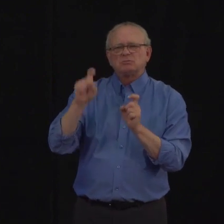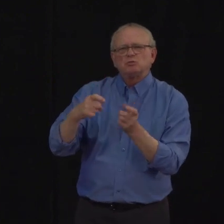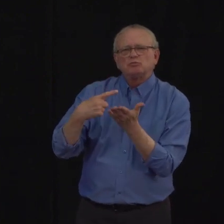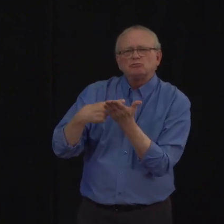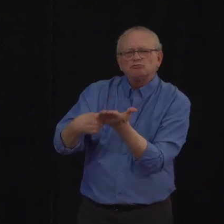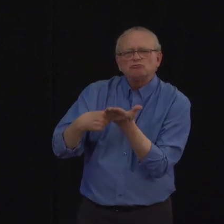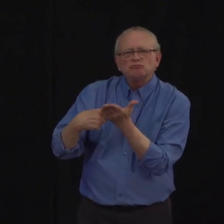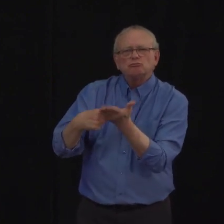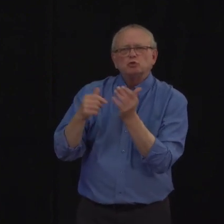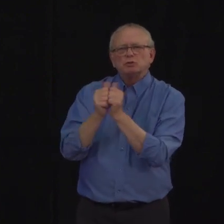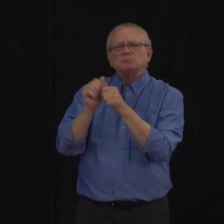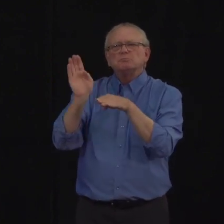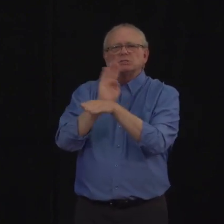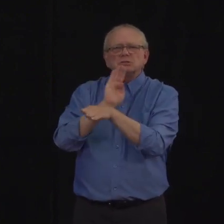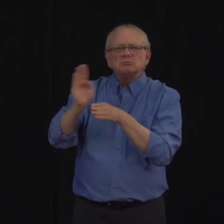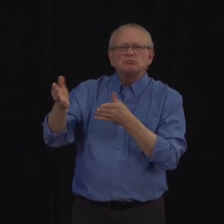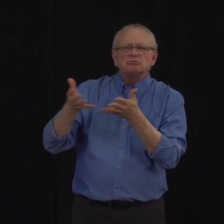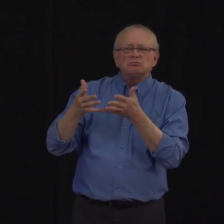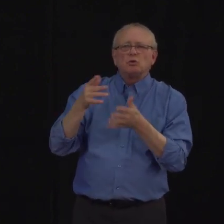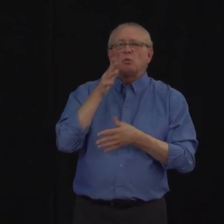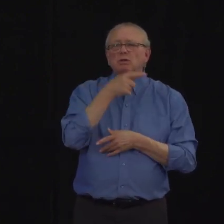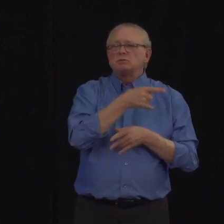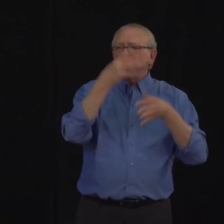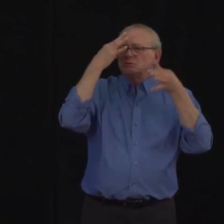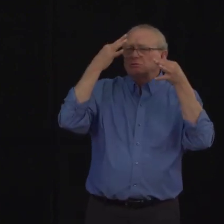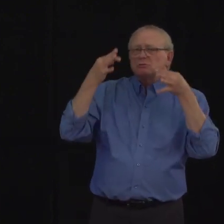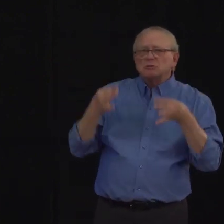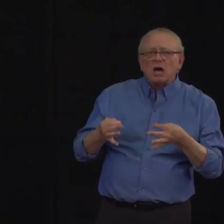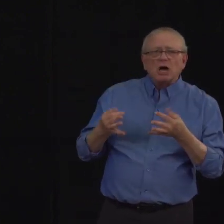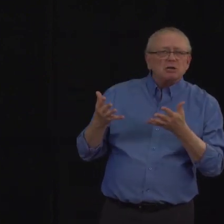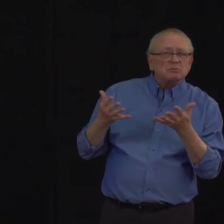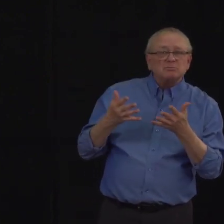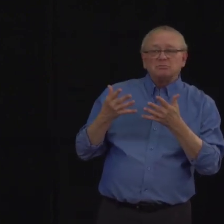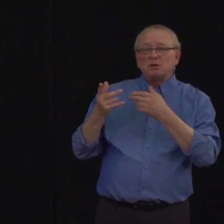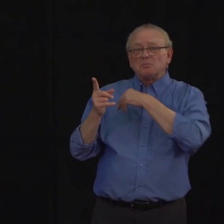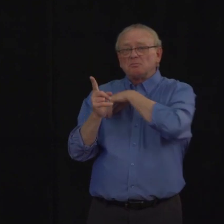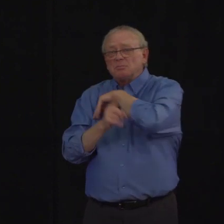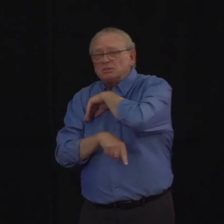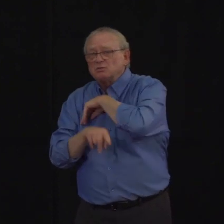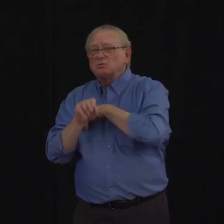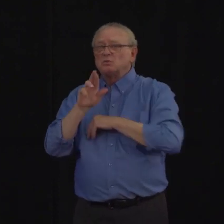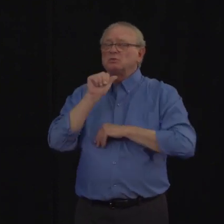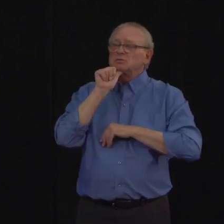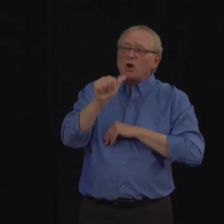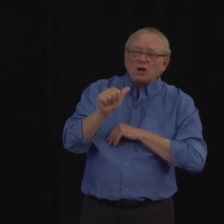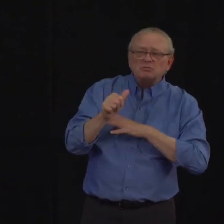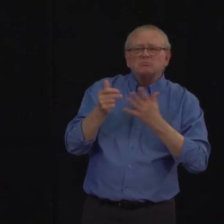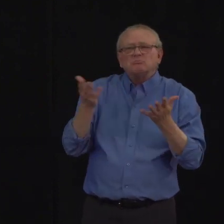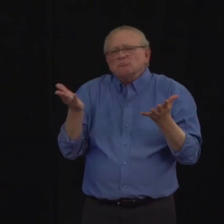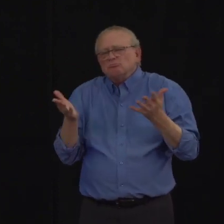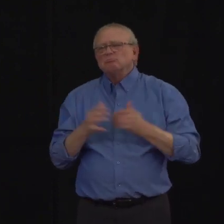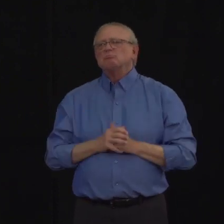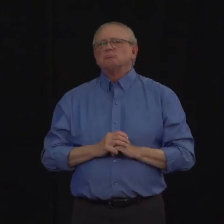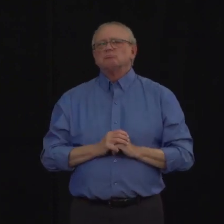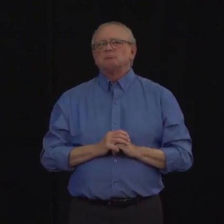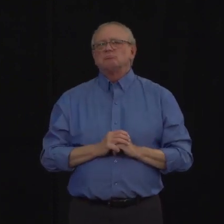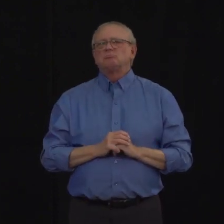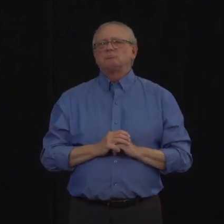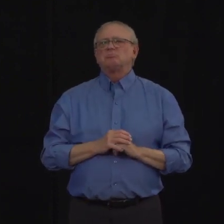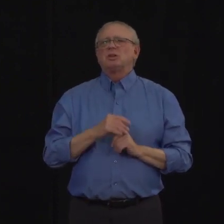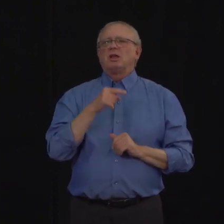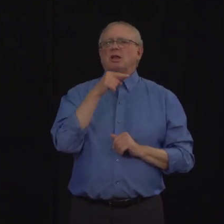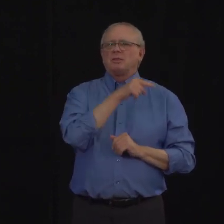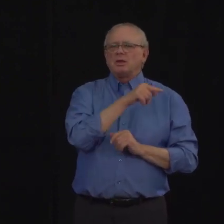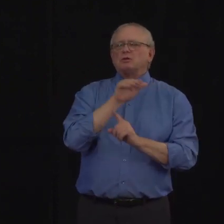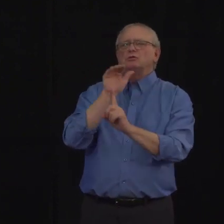And usually there's an opportunity for employers who get those kinds of reminders from our frontline public health officers